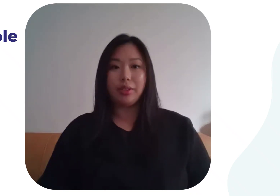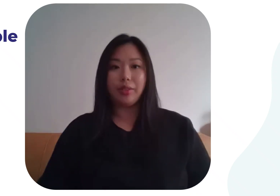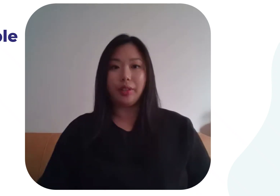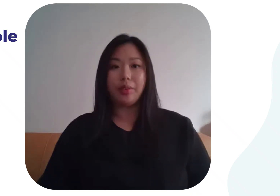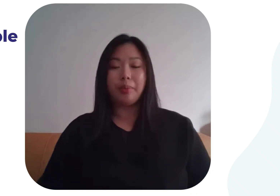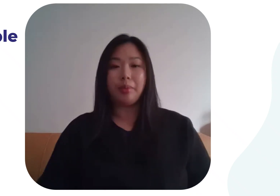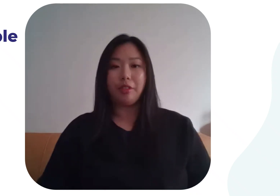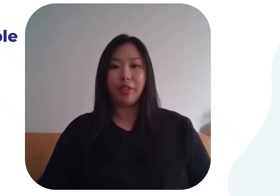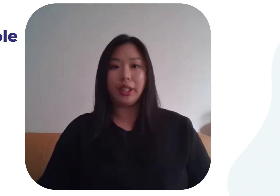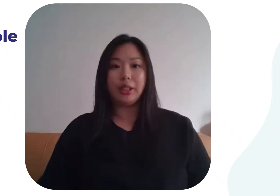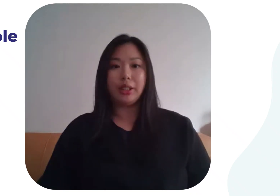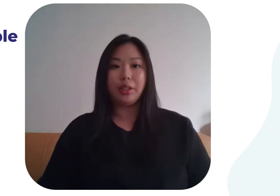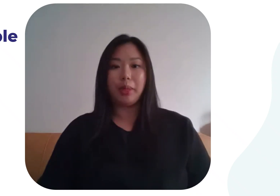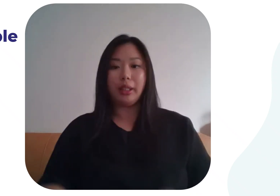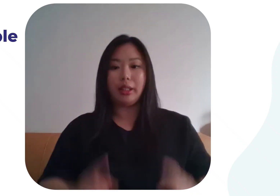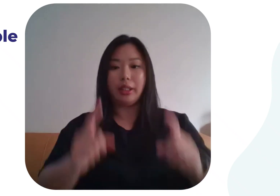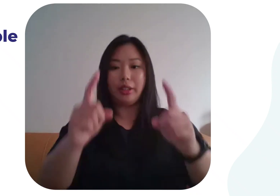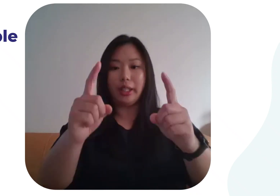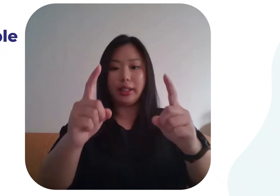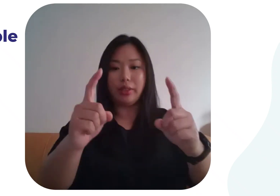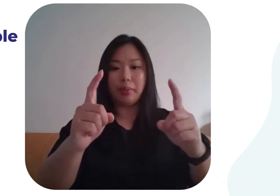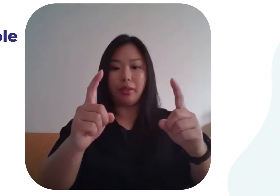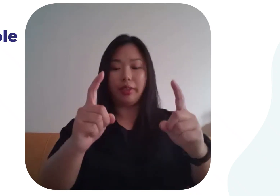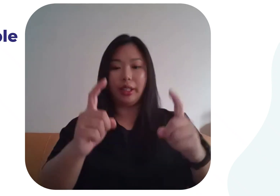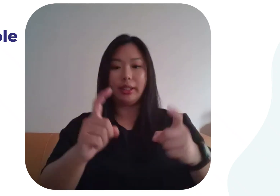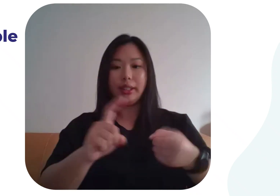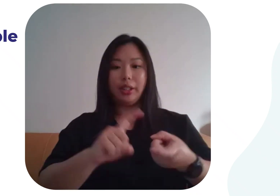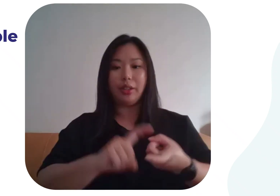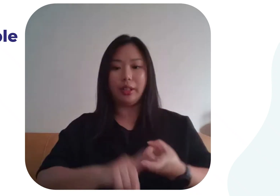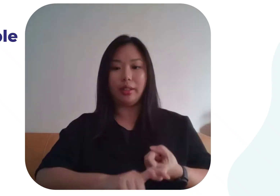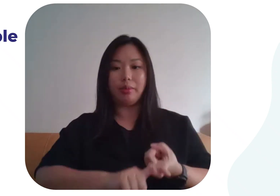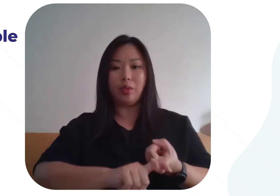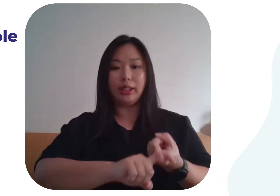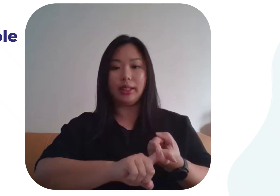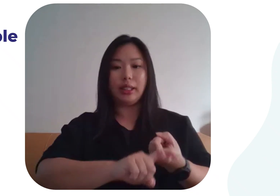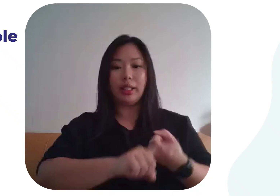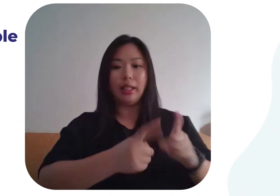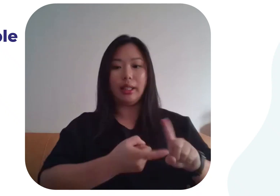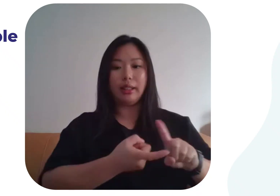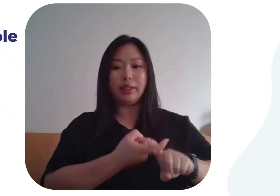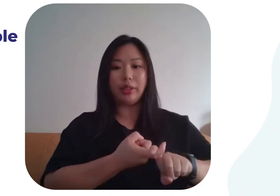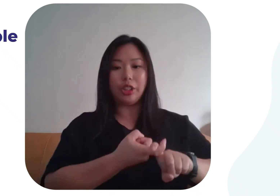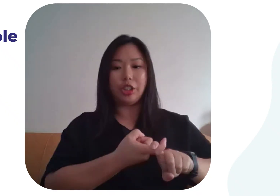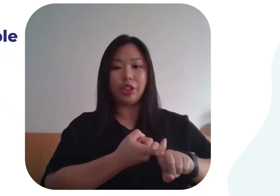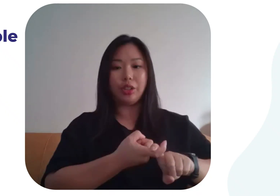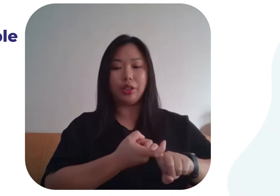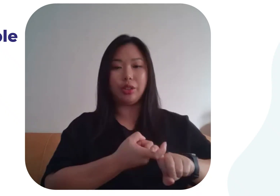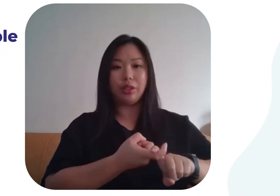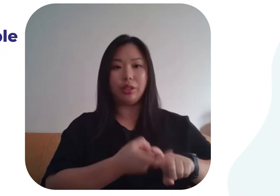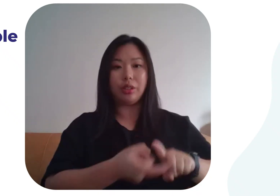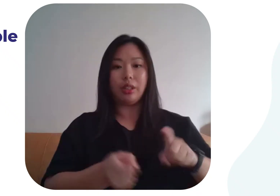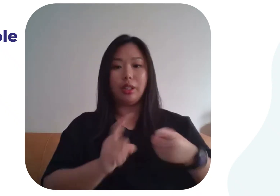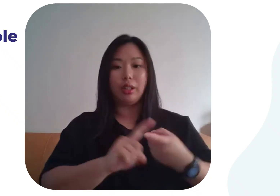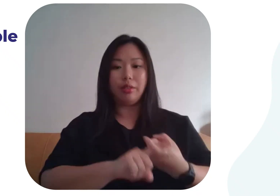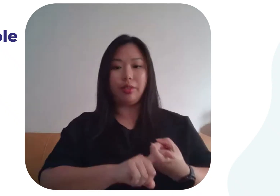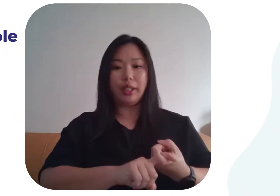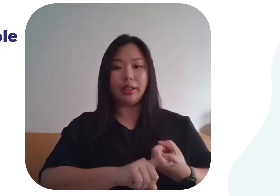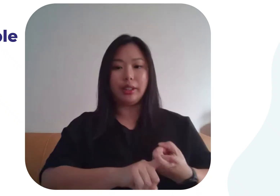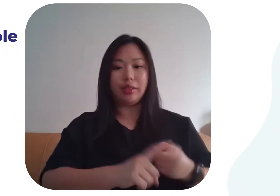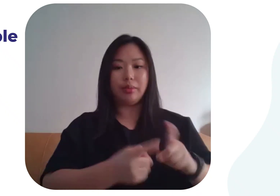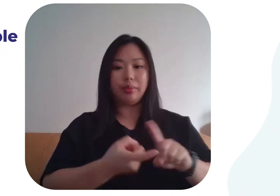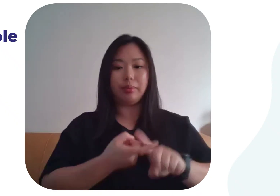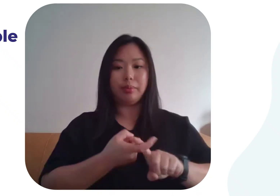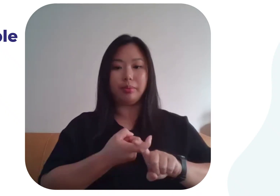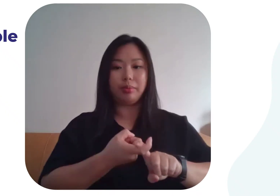Let's review. Friend, you make the letter X with both hands and you hook them once, then switch.